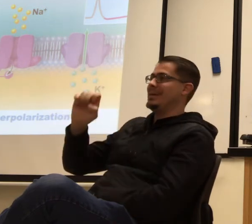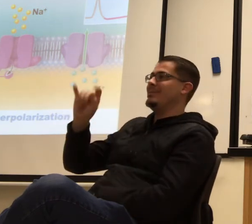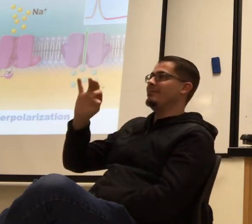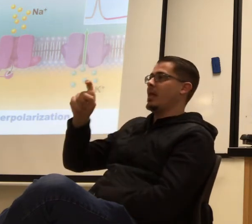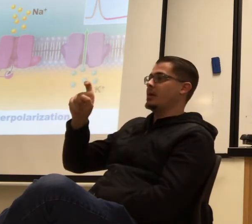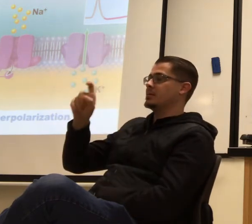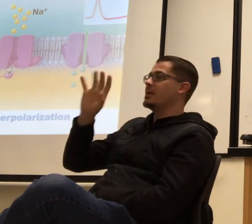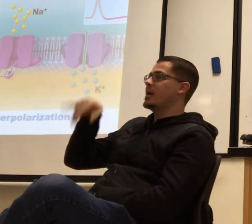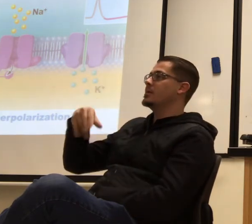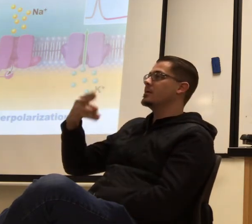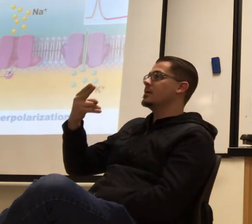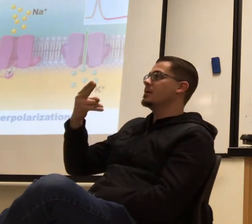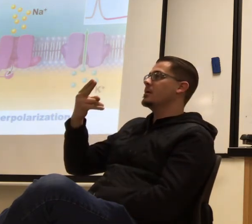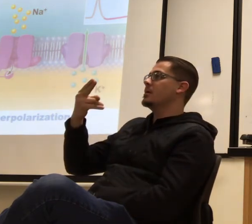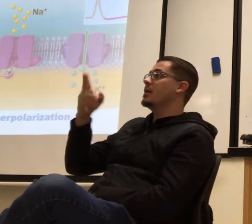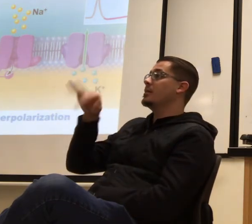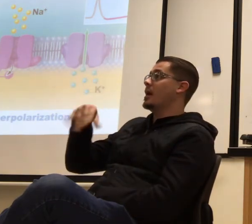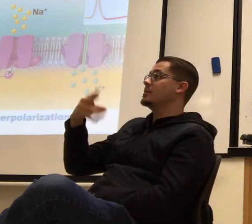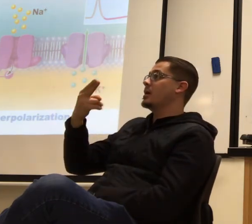hyperpolarizes